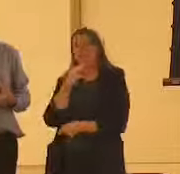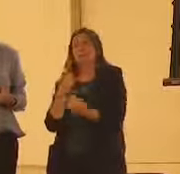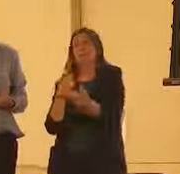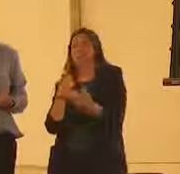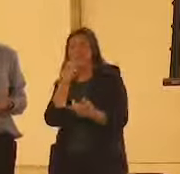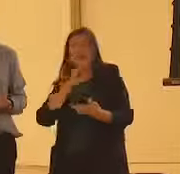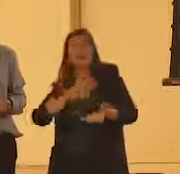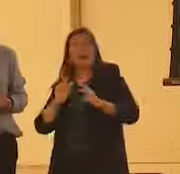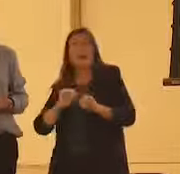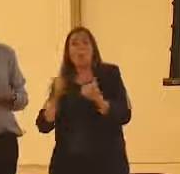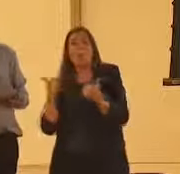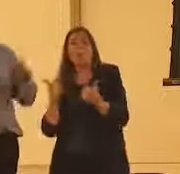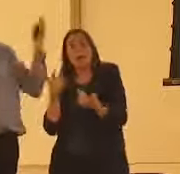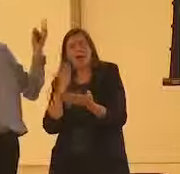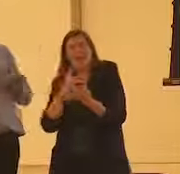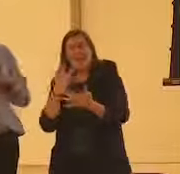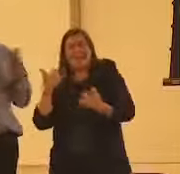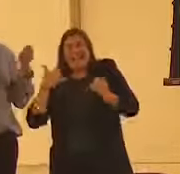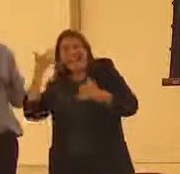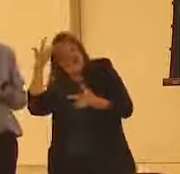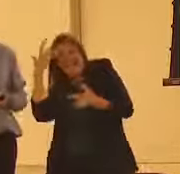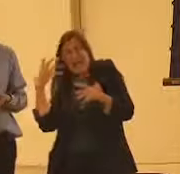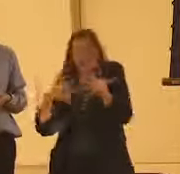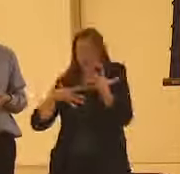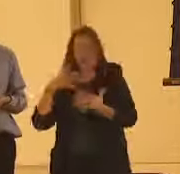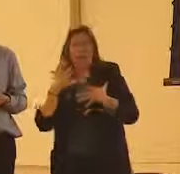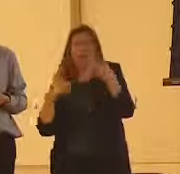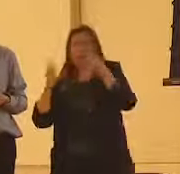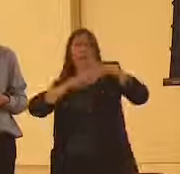was because he was so ill, he was bouncing around all over the place with topics.